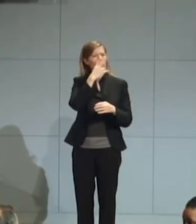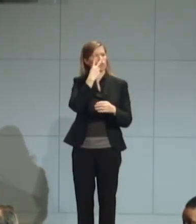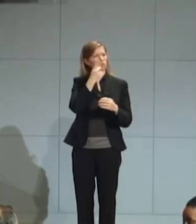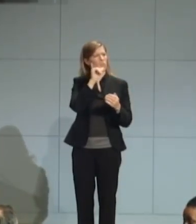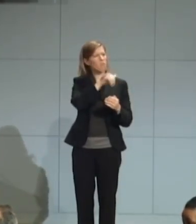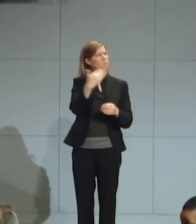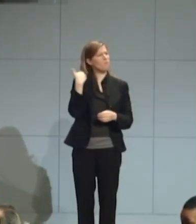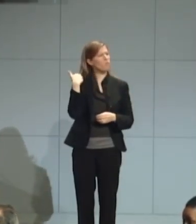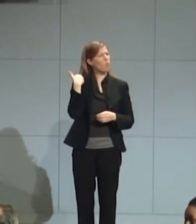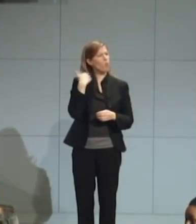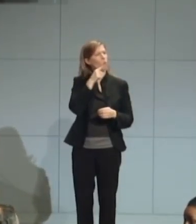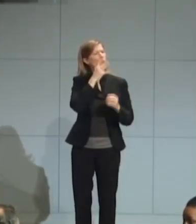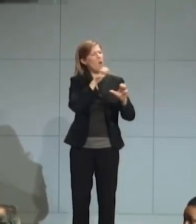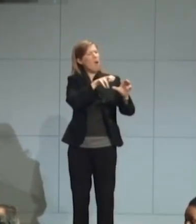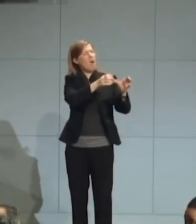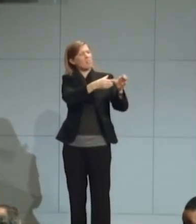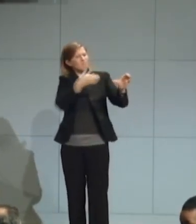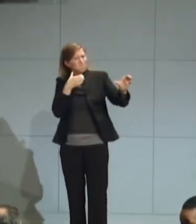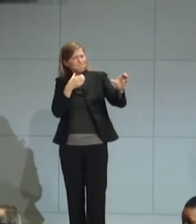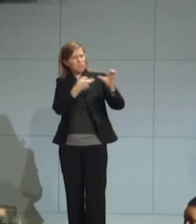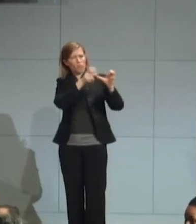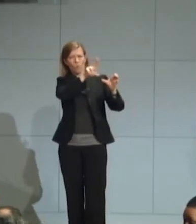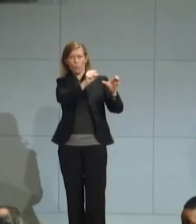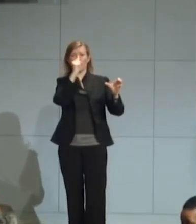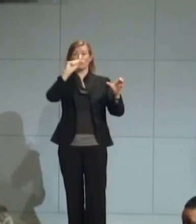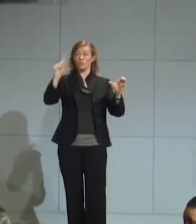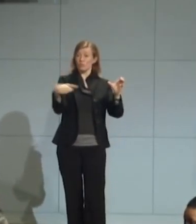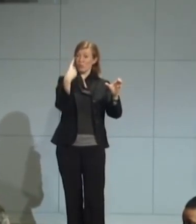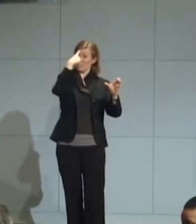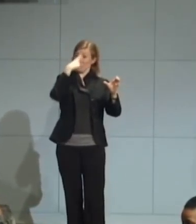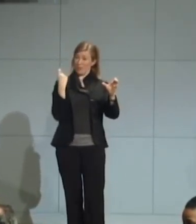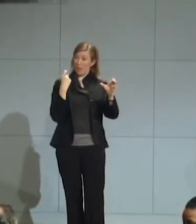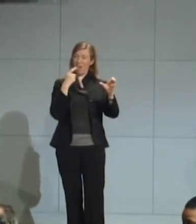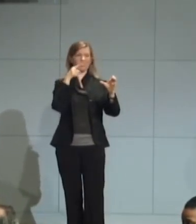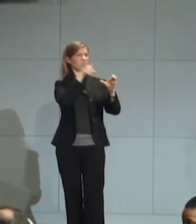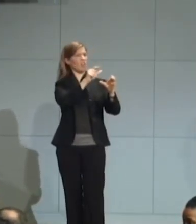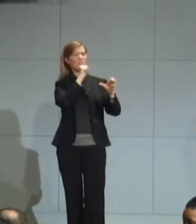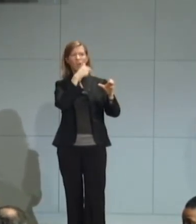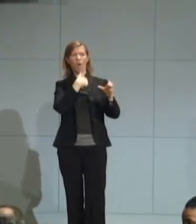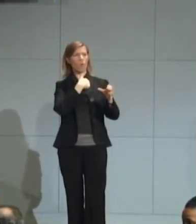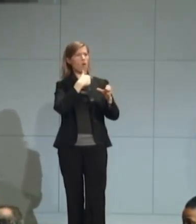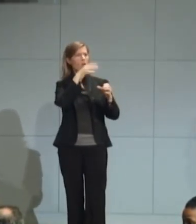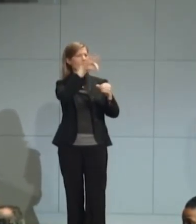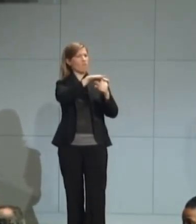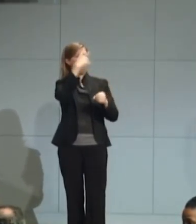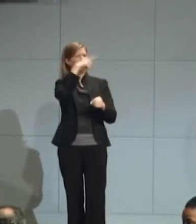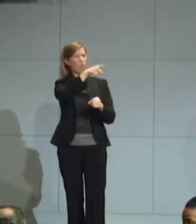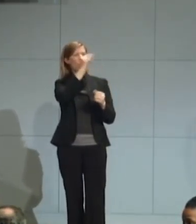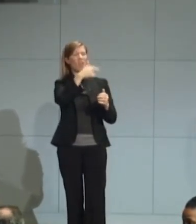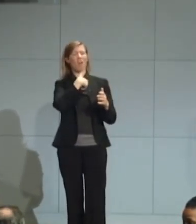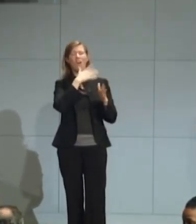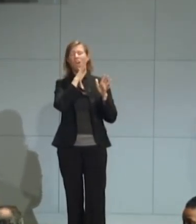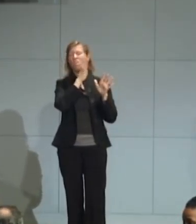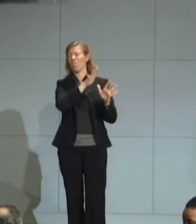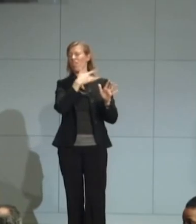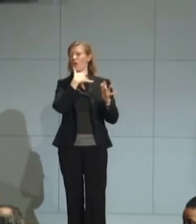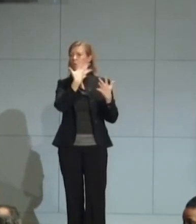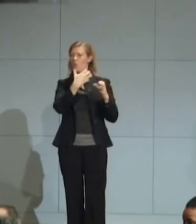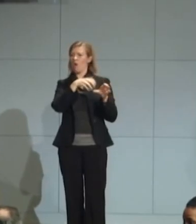is today, right, were the ones trying to preserve the traditional institution